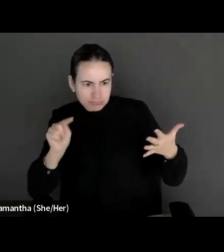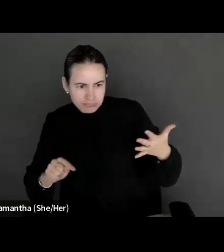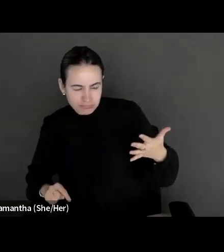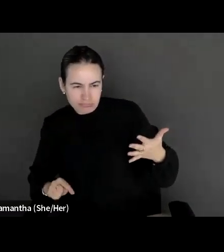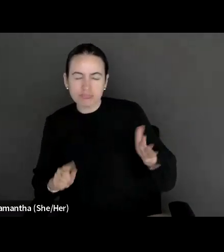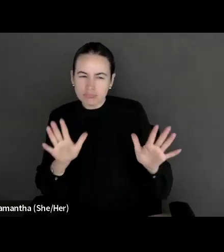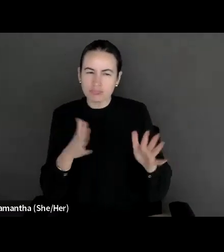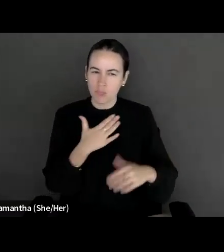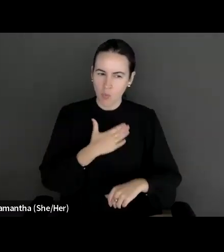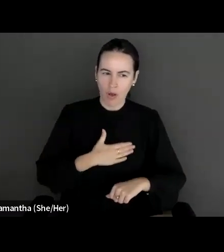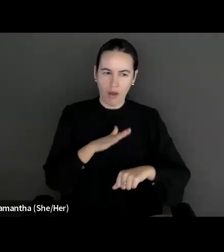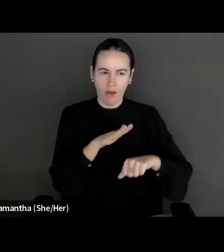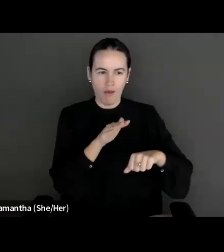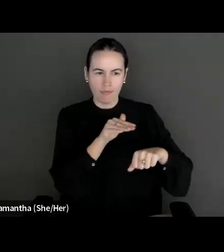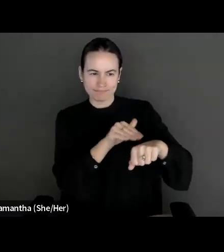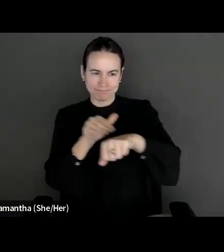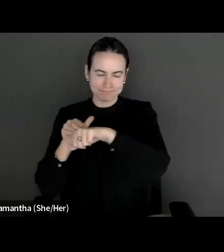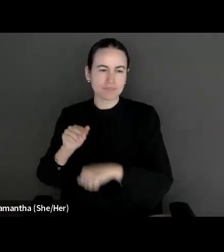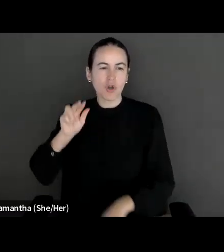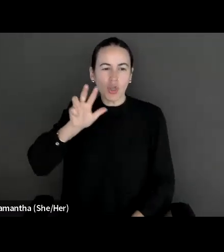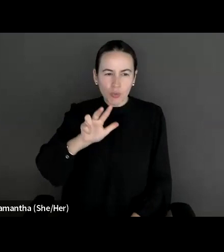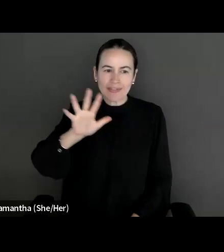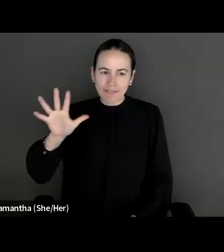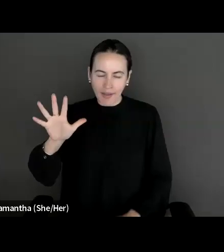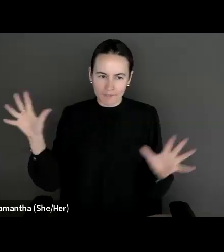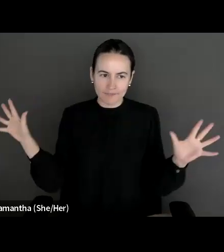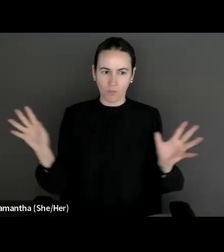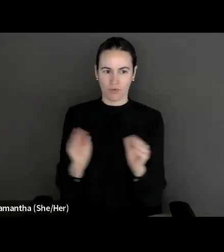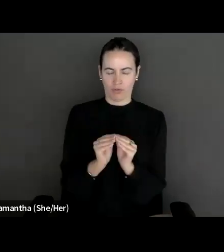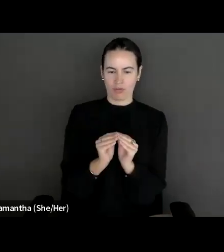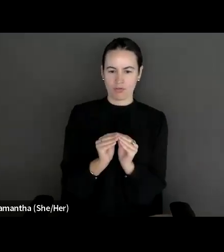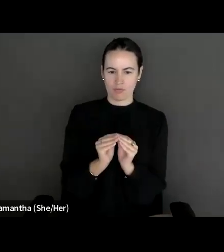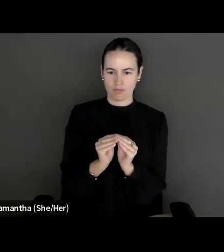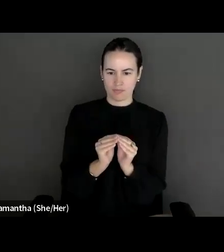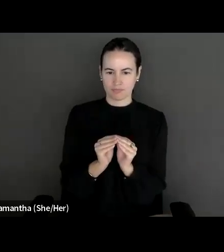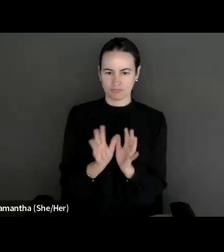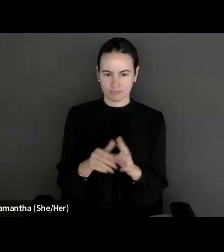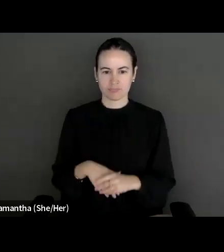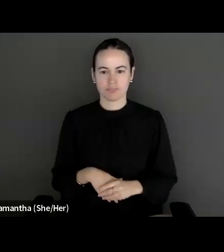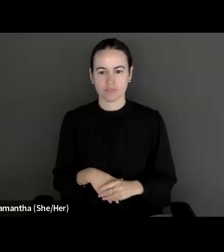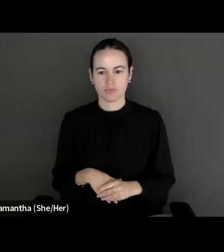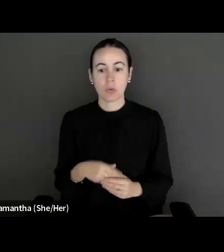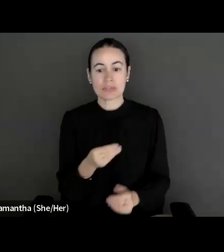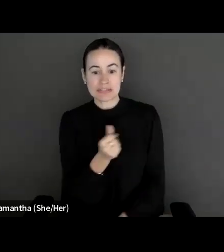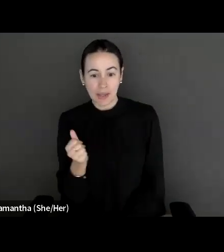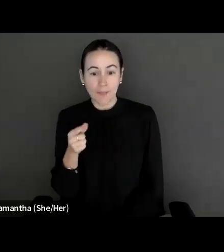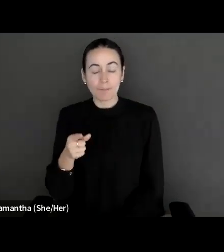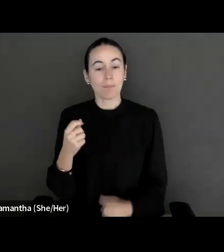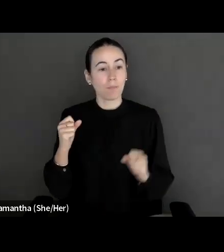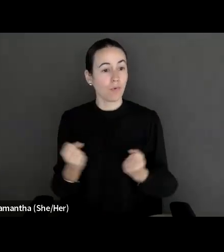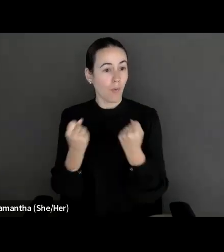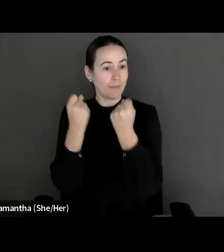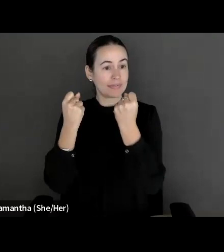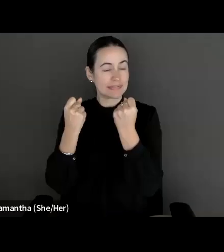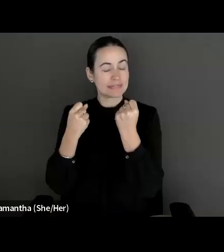in total, and performance samples were a source of scale construct in all of them. Rater feedback or something with